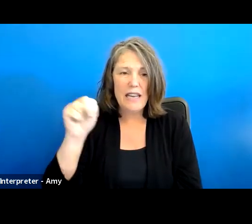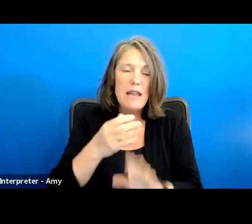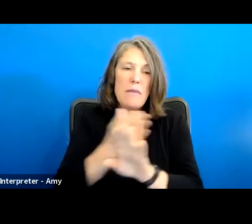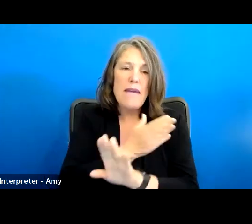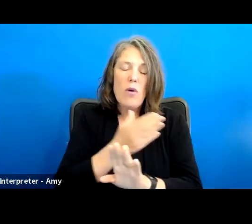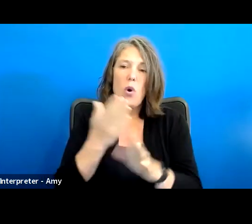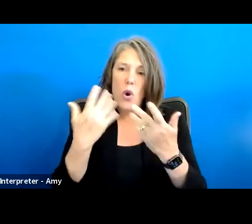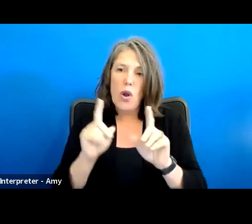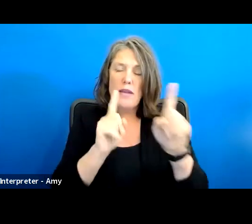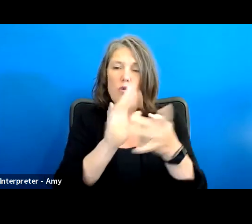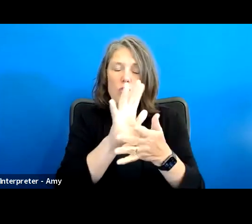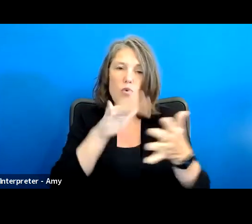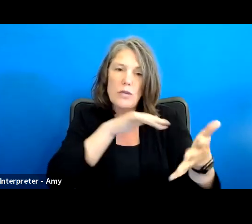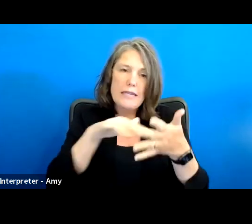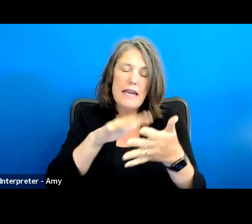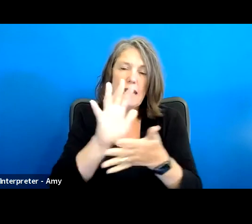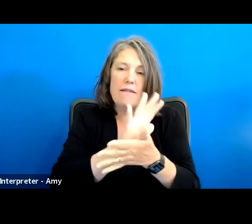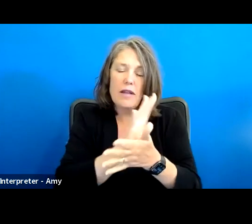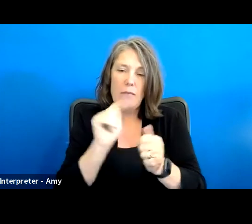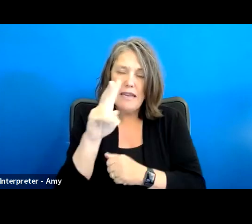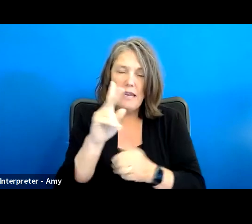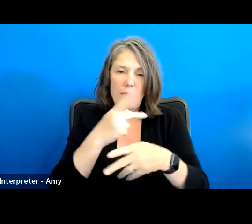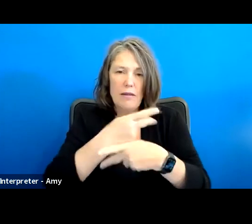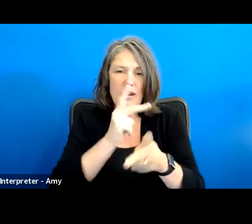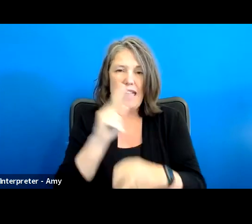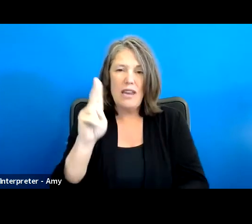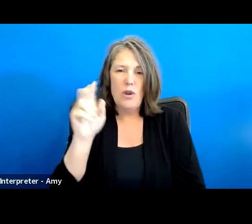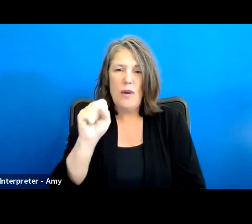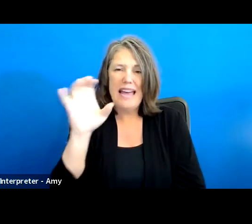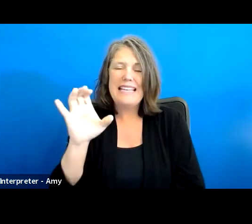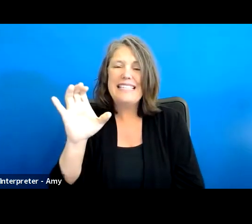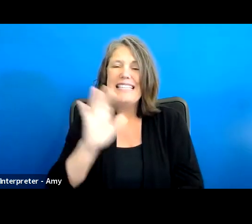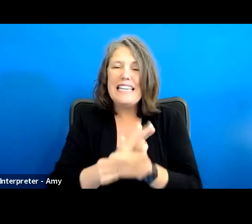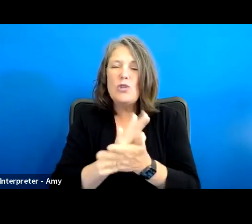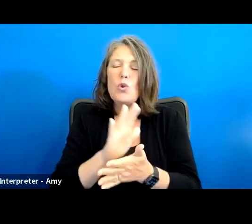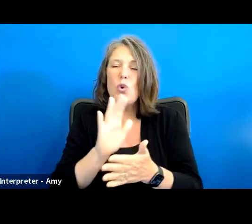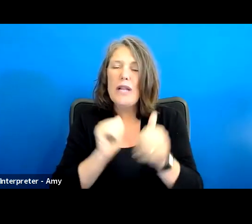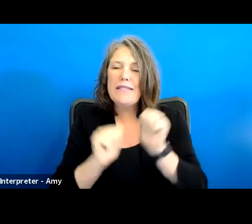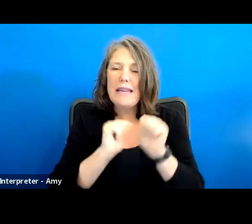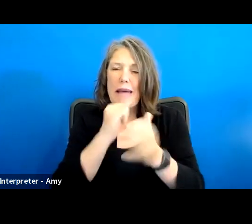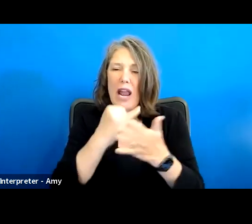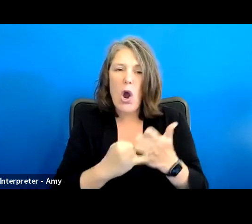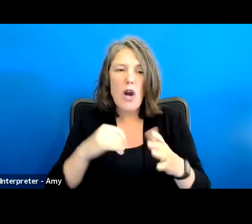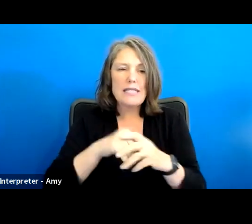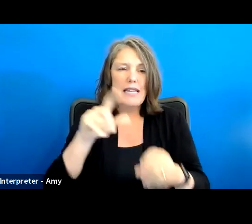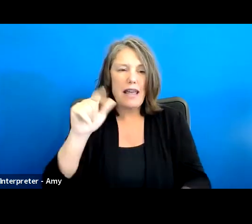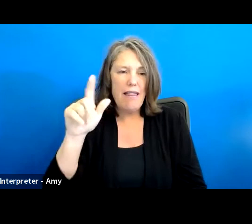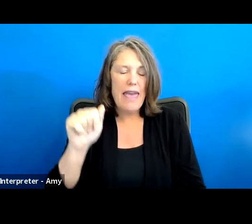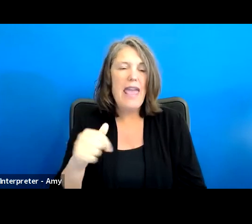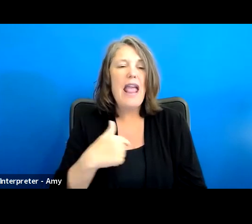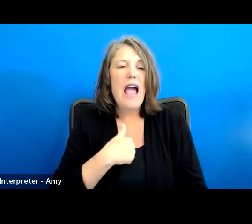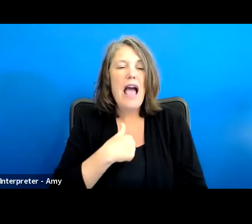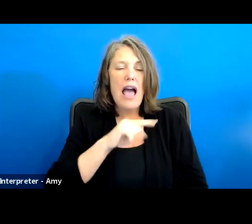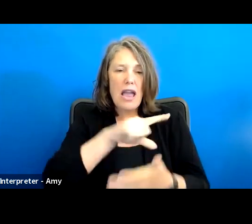I went to study film and television production at USC School of Cinematic Arts in Los Angeles.